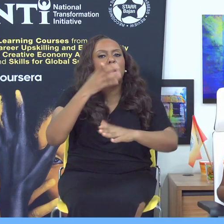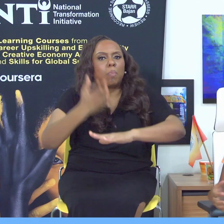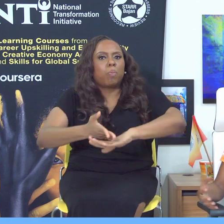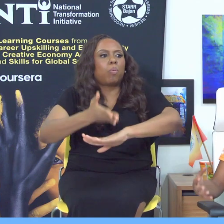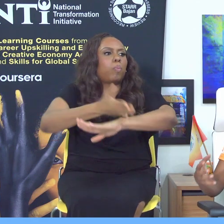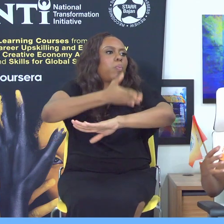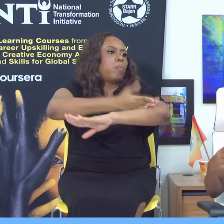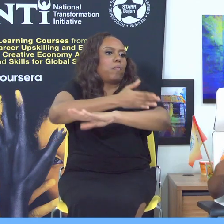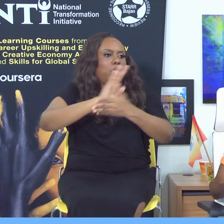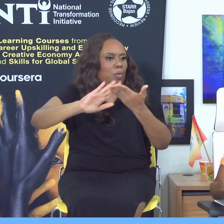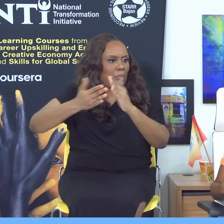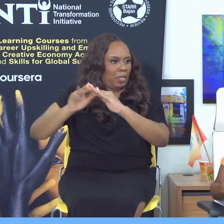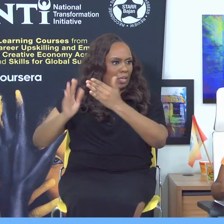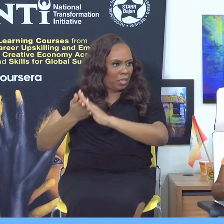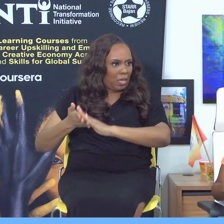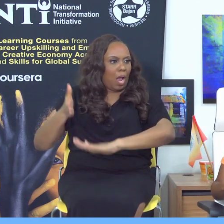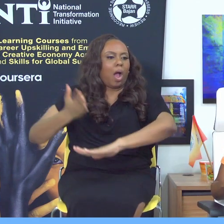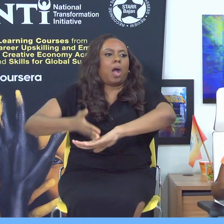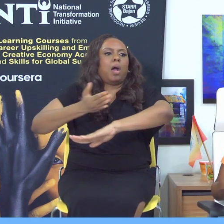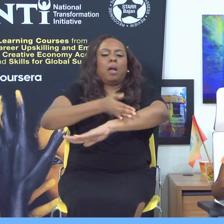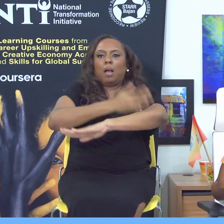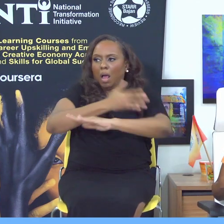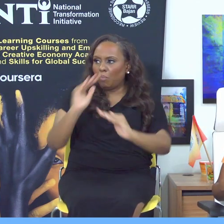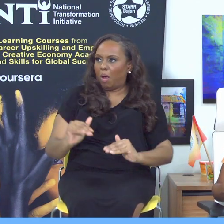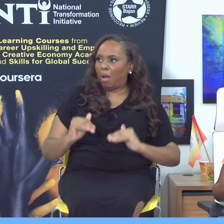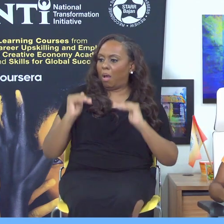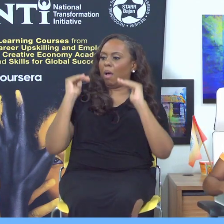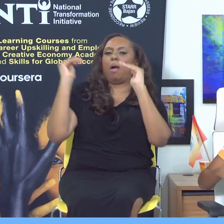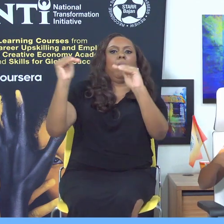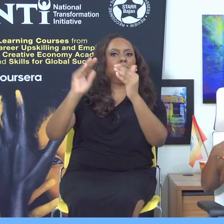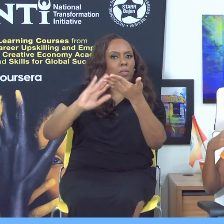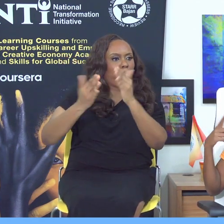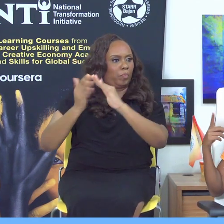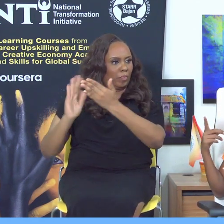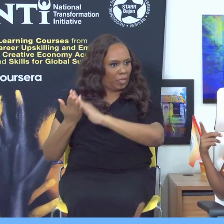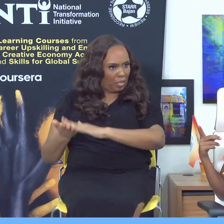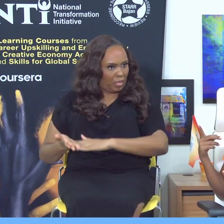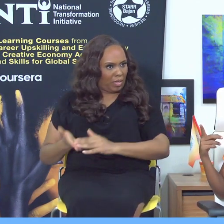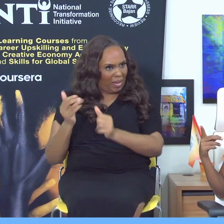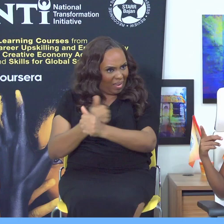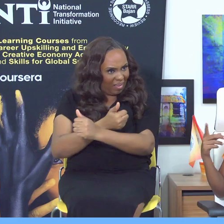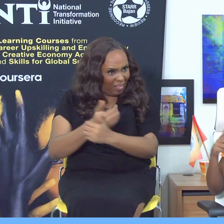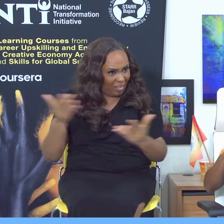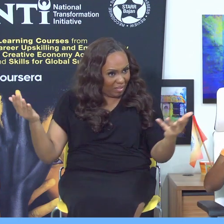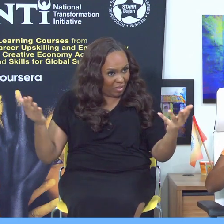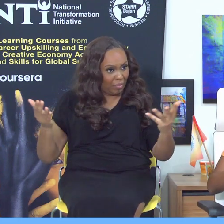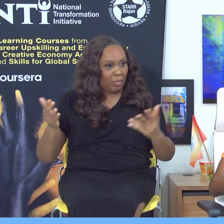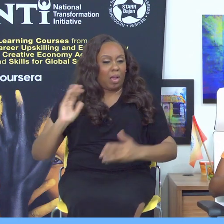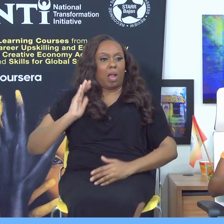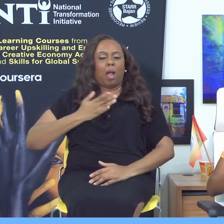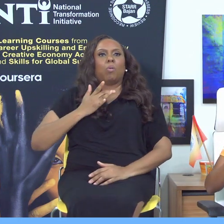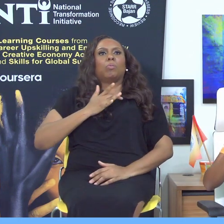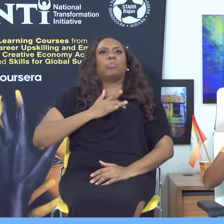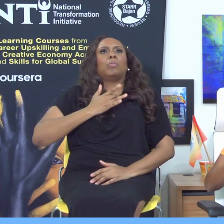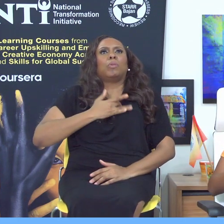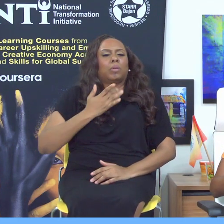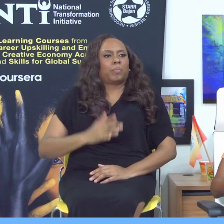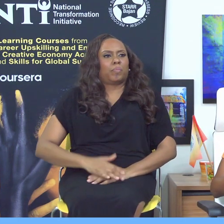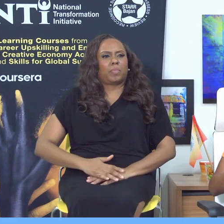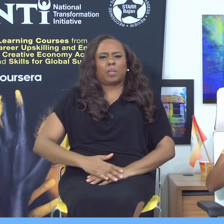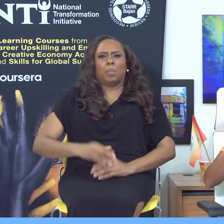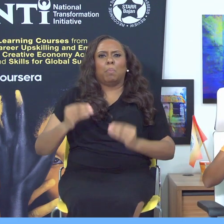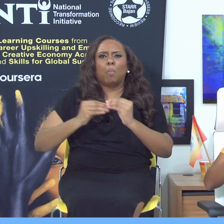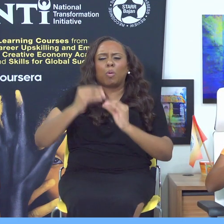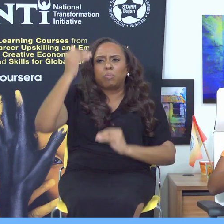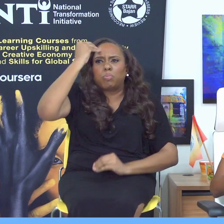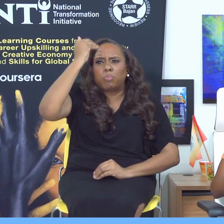community, enriches our community, improves our sensitivity, our